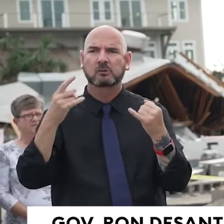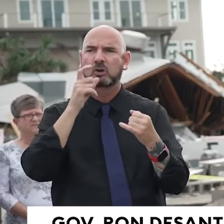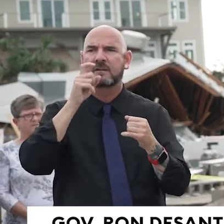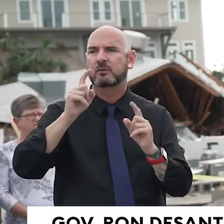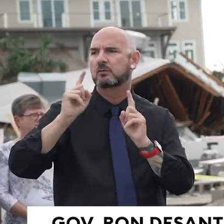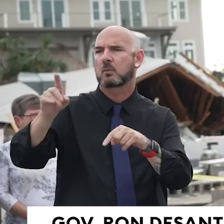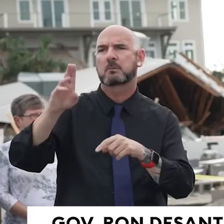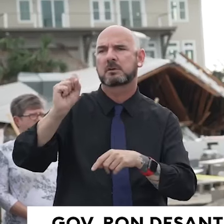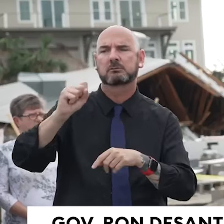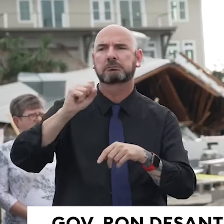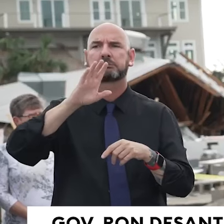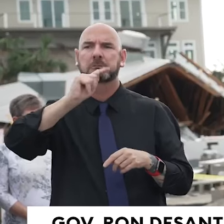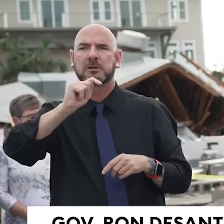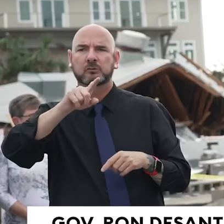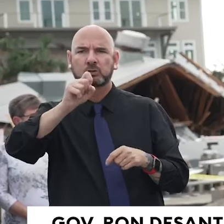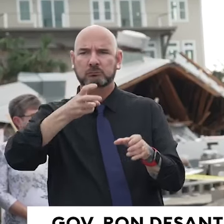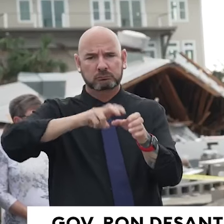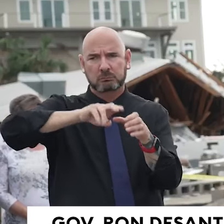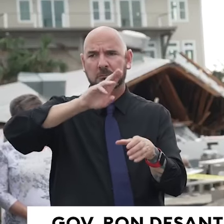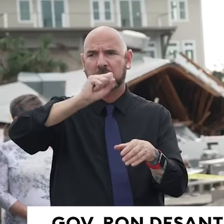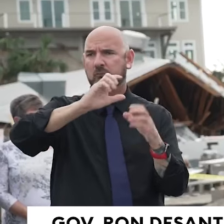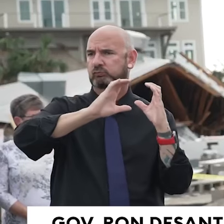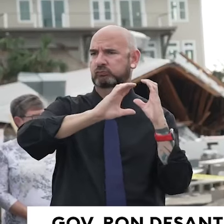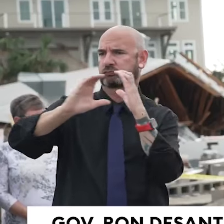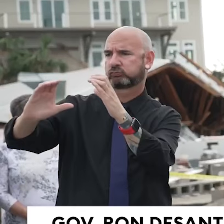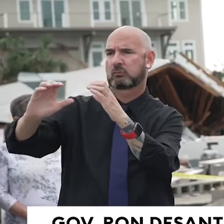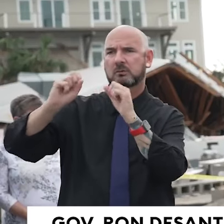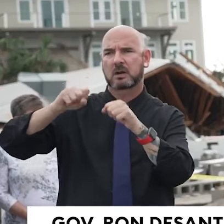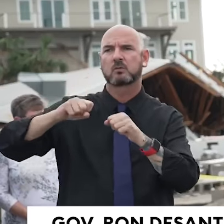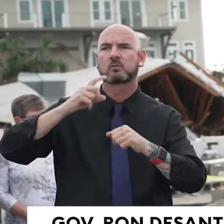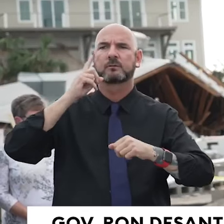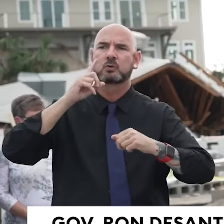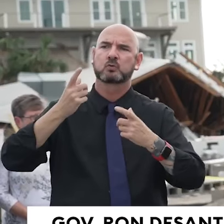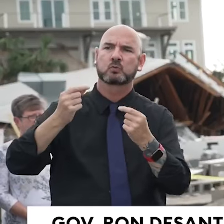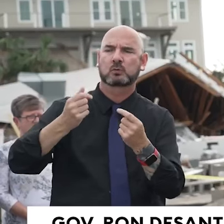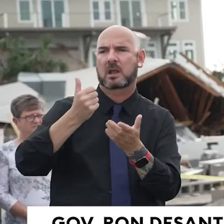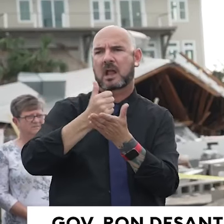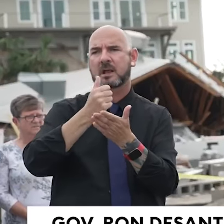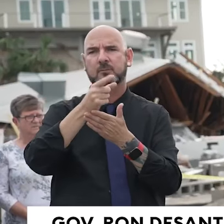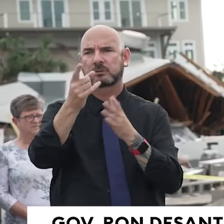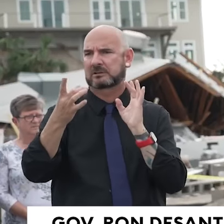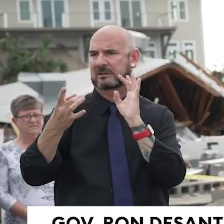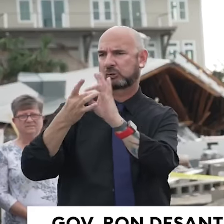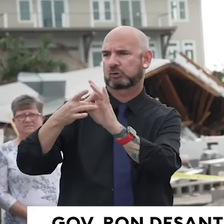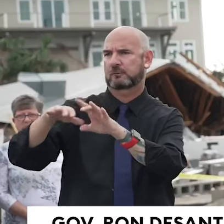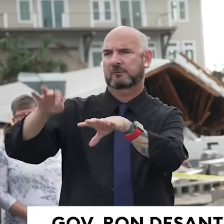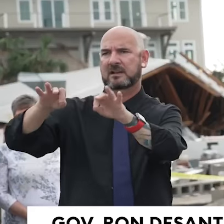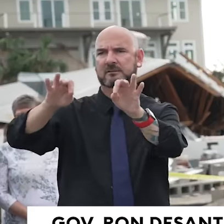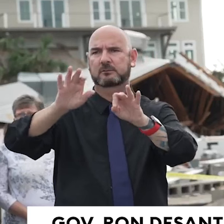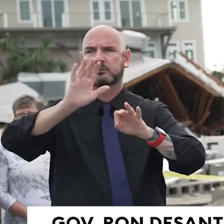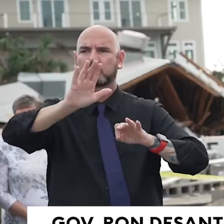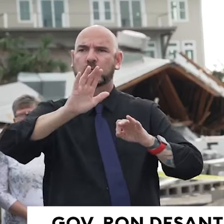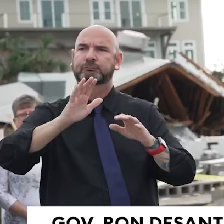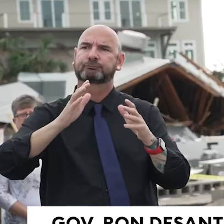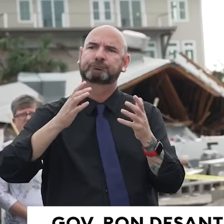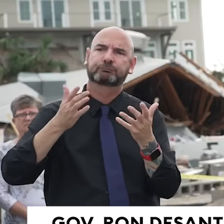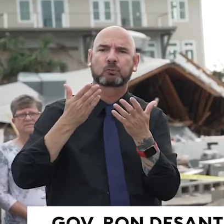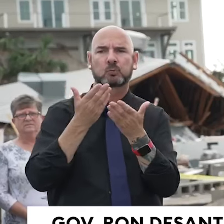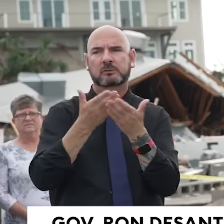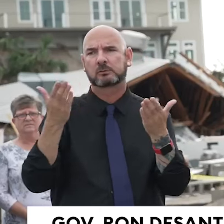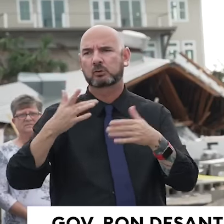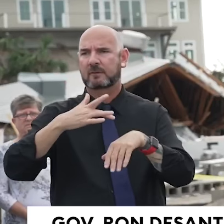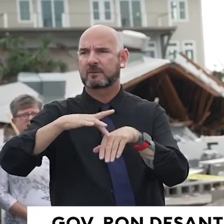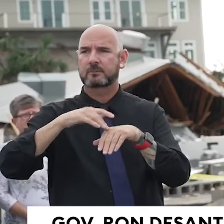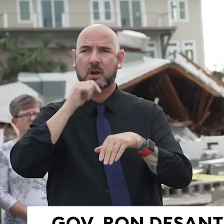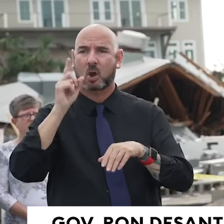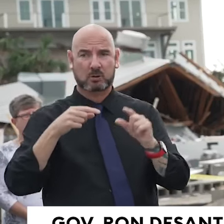bus, what they will be able to do is link you with resources that are available, not just government resources